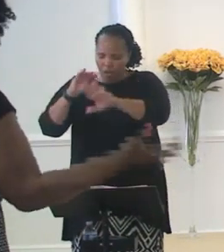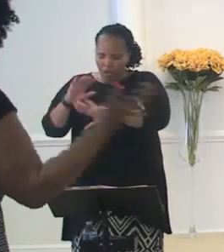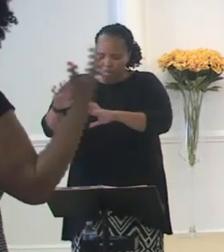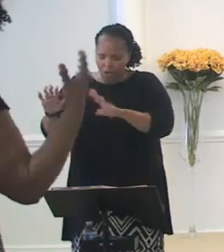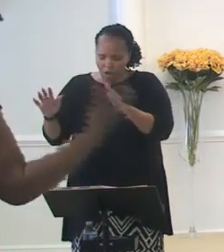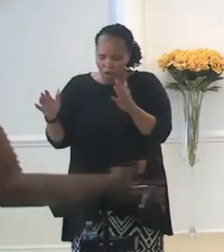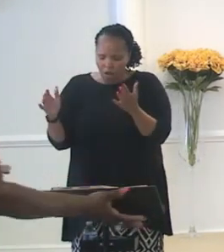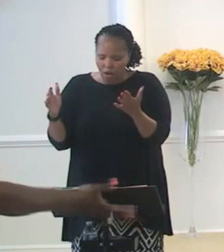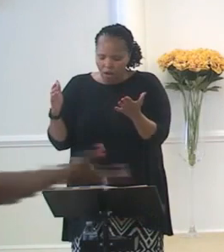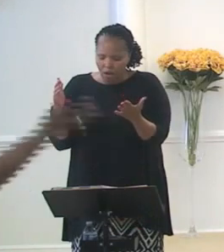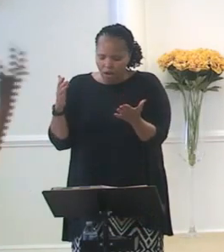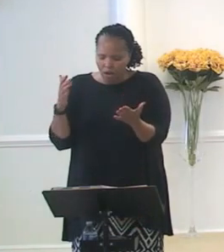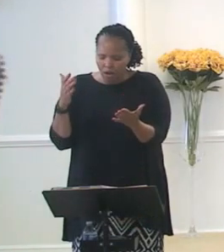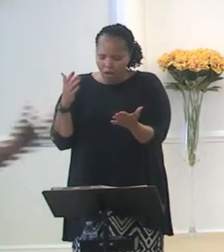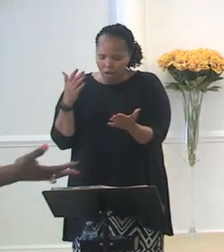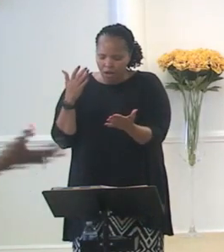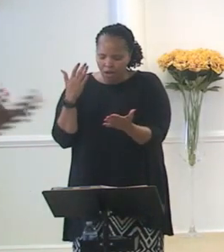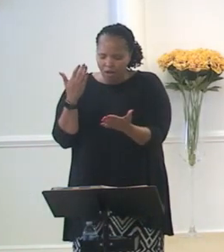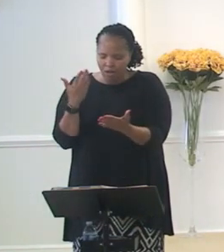surrender all.